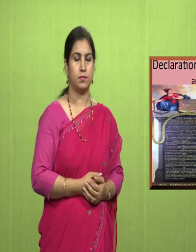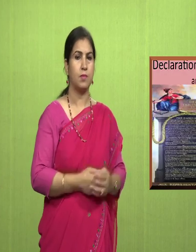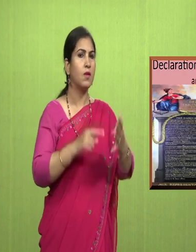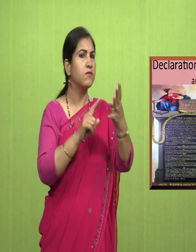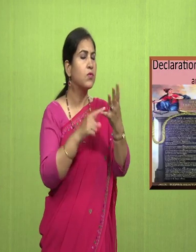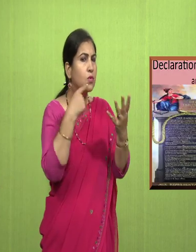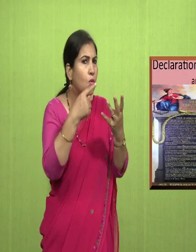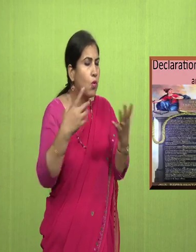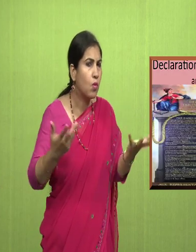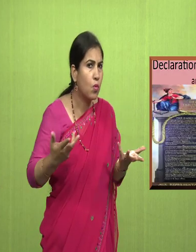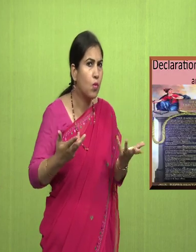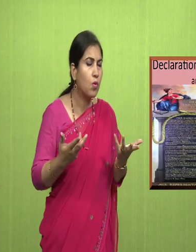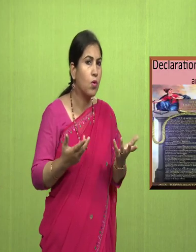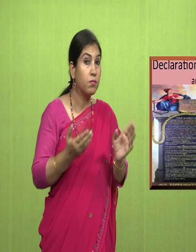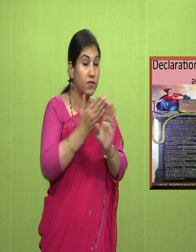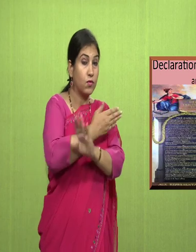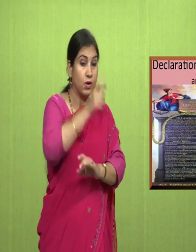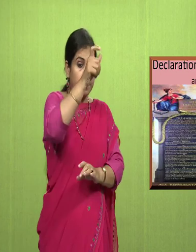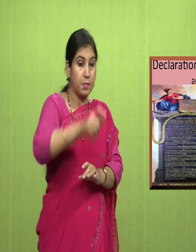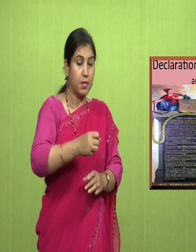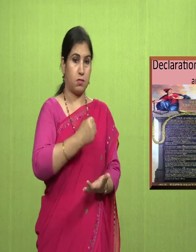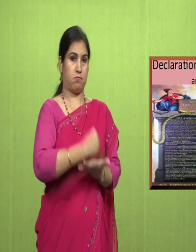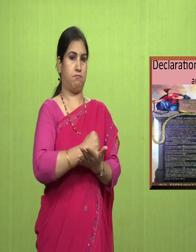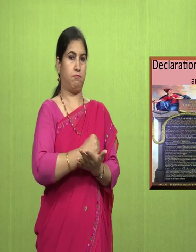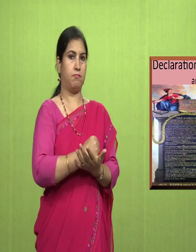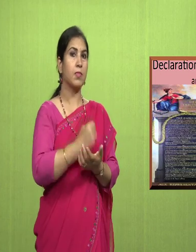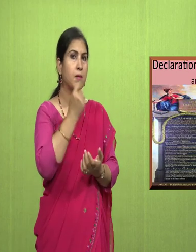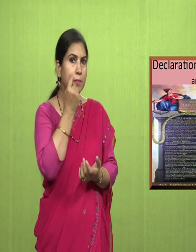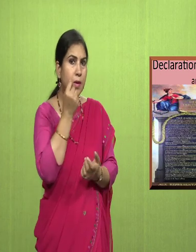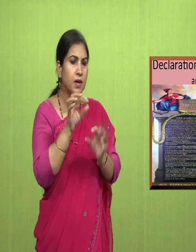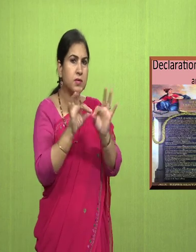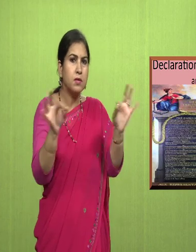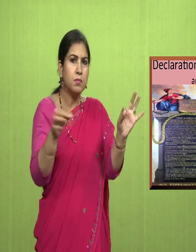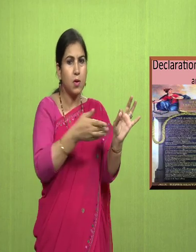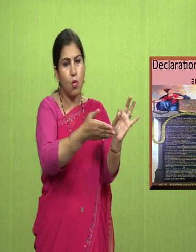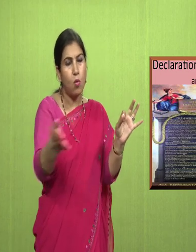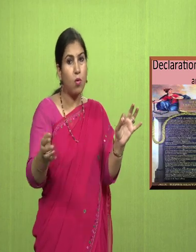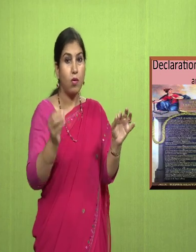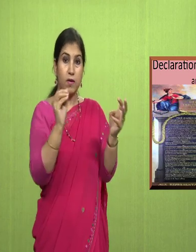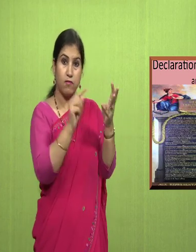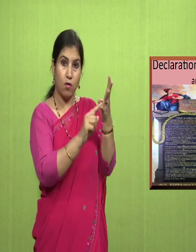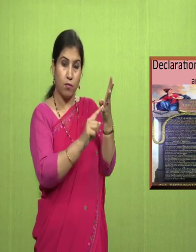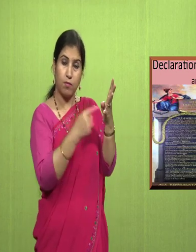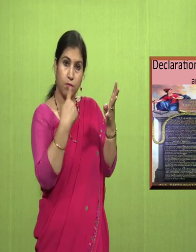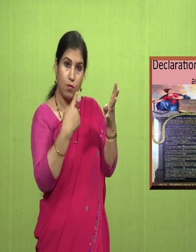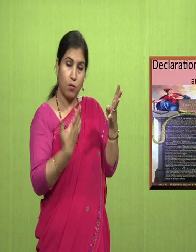Fourth, we discussed about the Declaration of the Rights of Man and Citizen by the